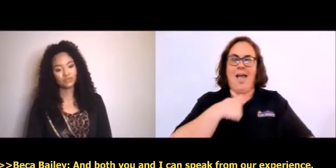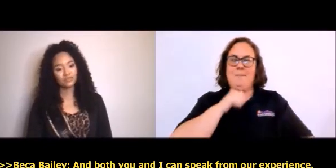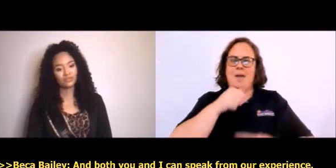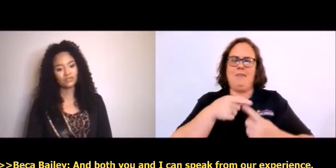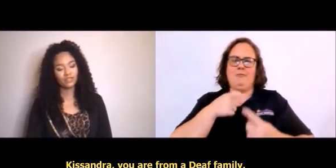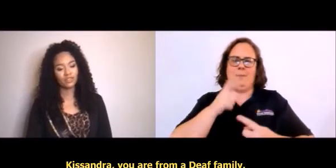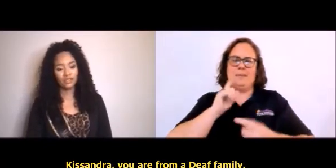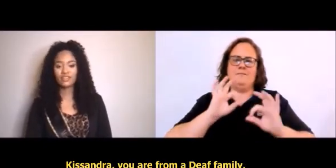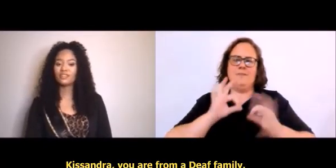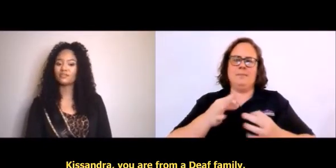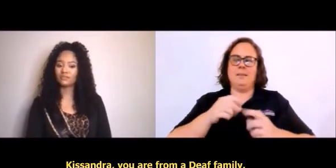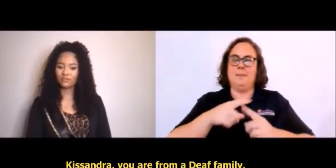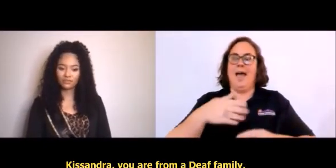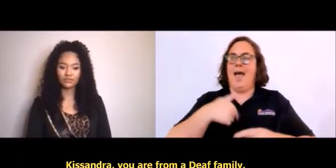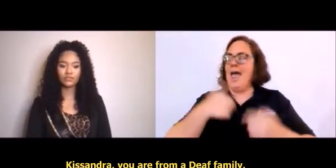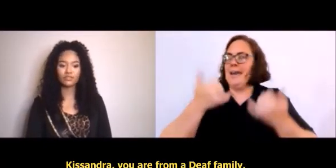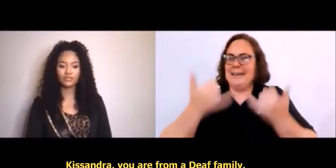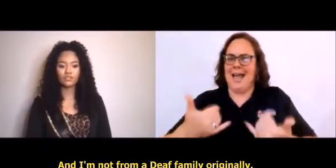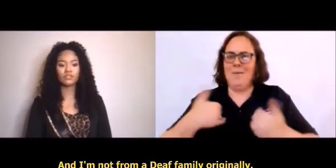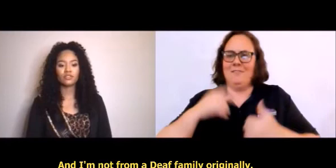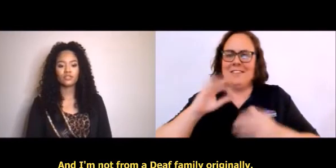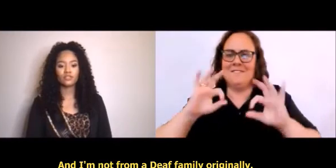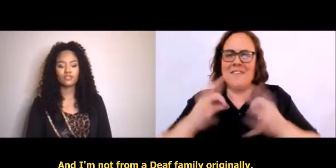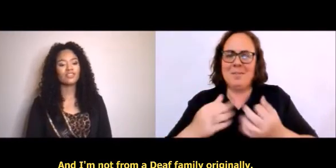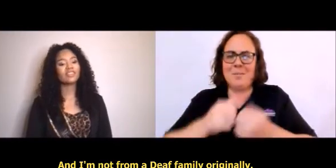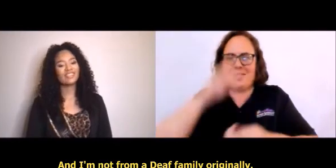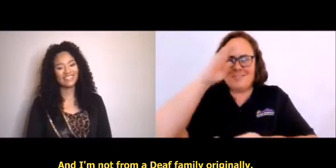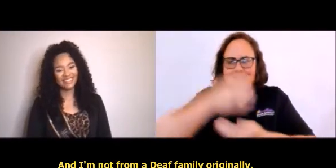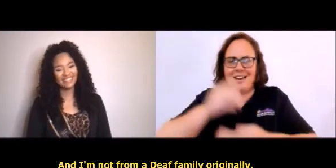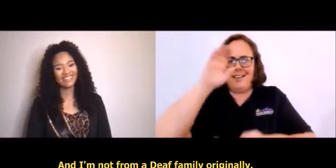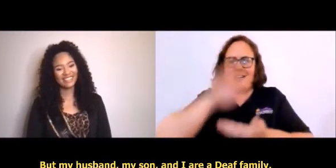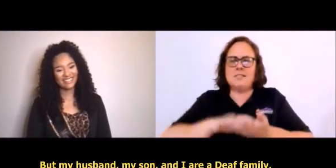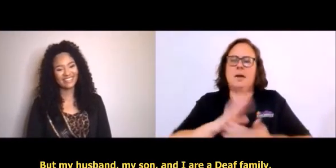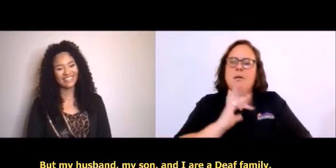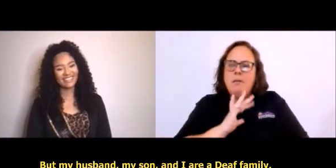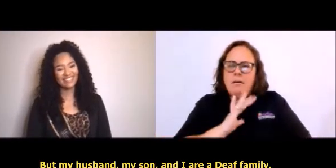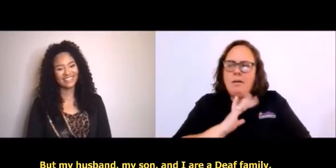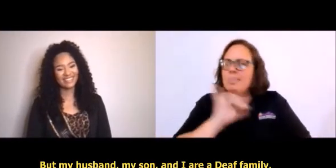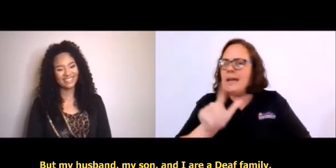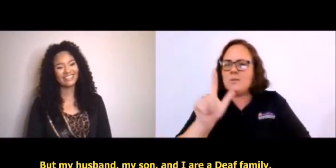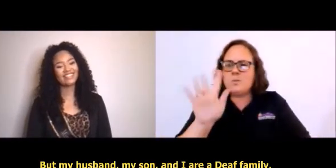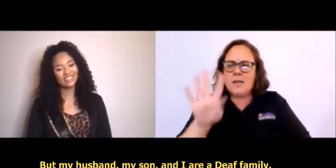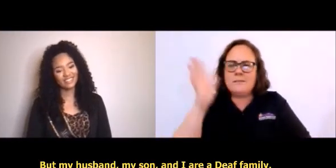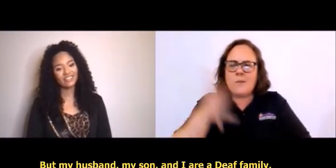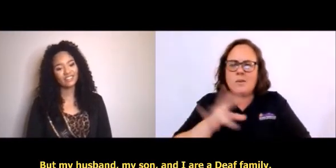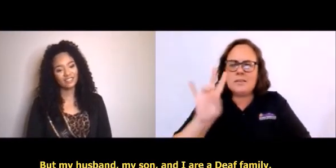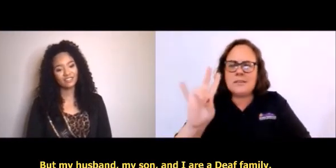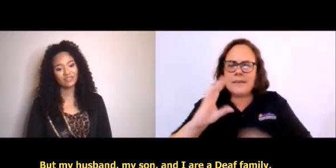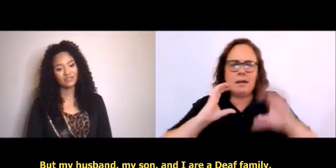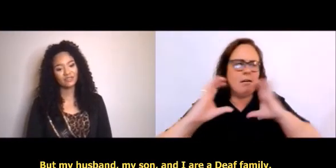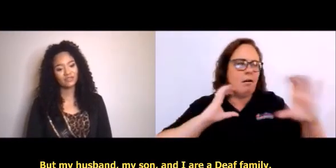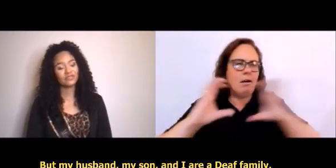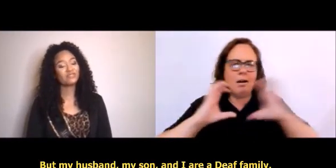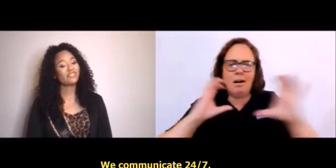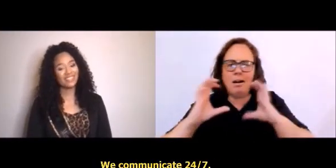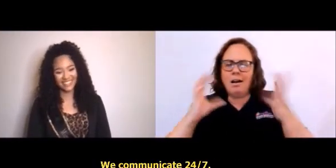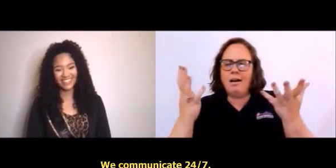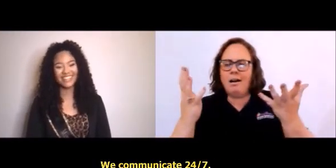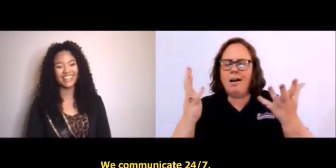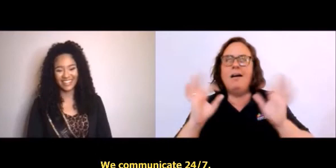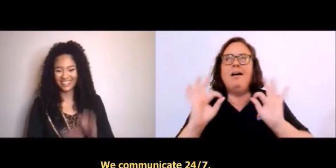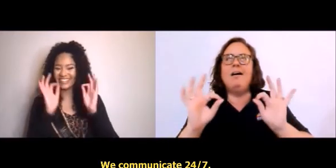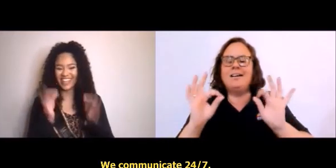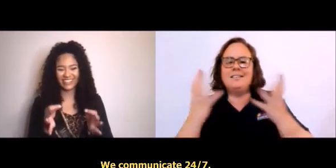experience. Kissandra, you're from a deaf family, and I'm not from a deaf family originally, but my husband, my son, and I are a deaf family. We